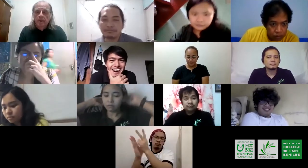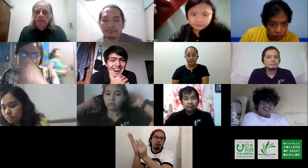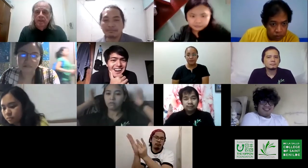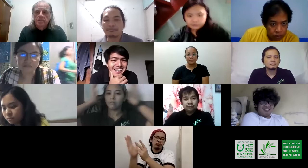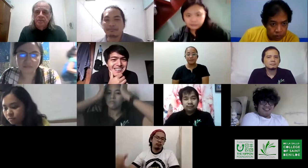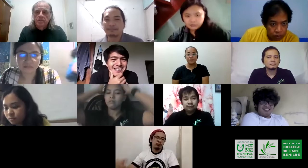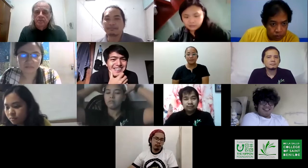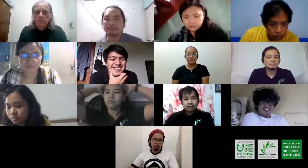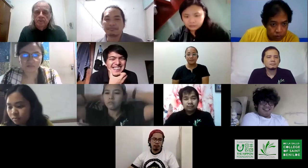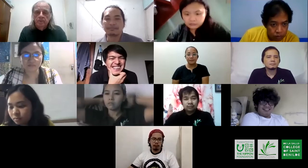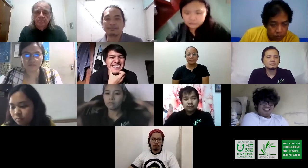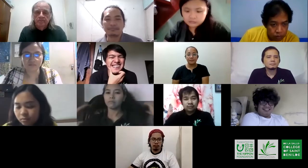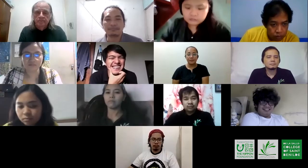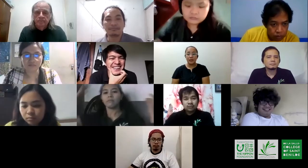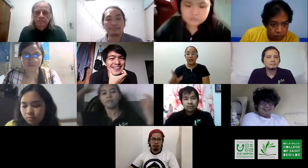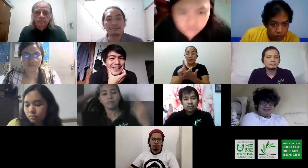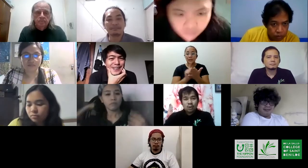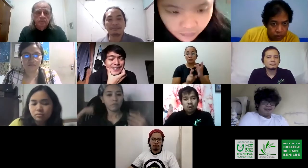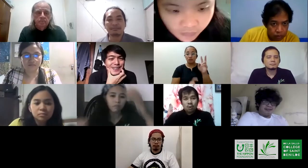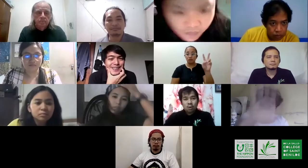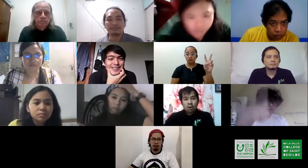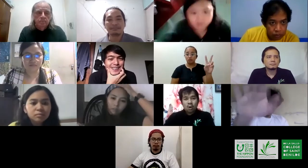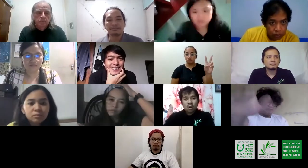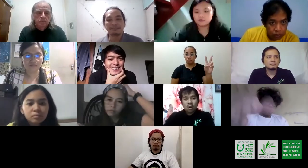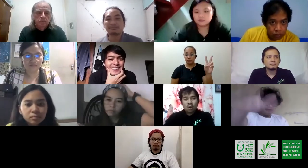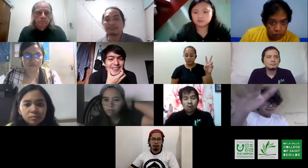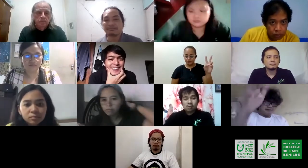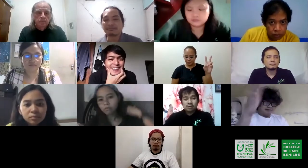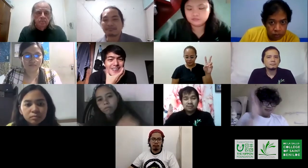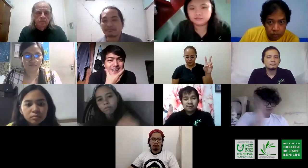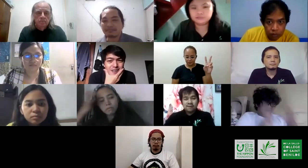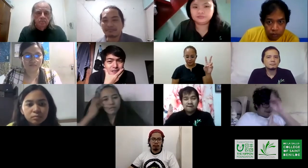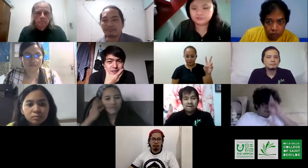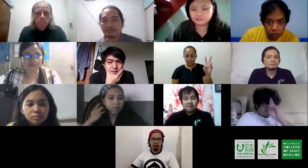Okay, and in lesson 2 here,